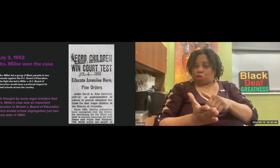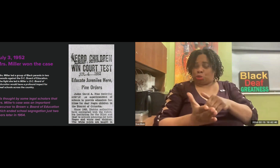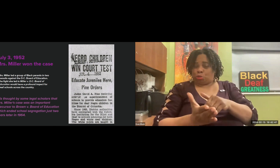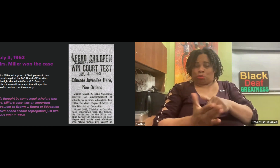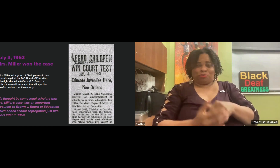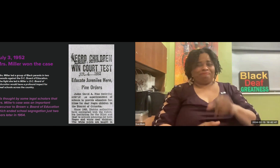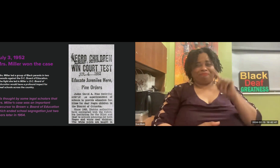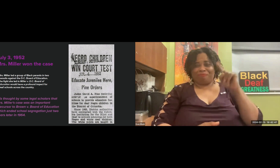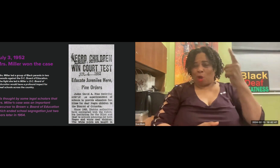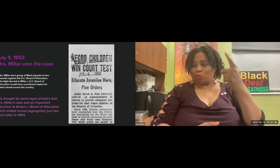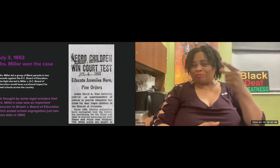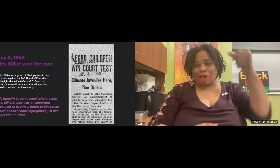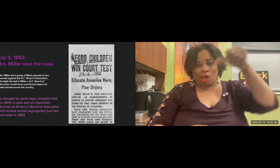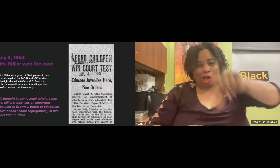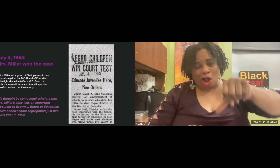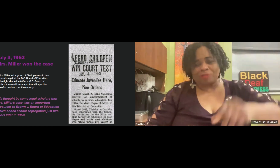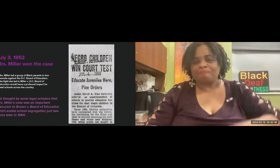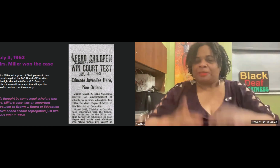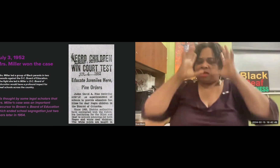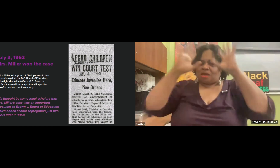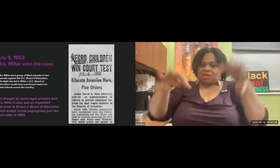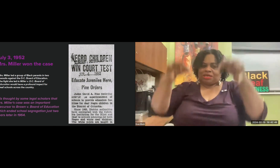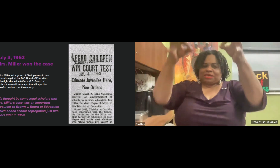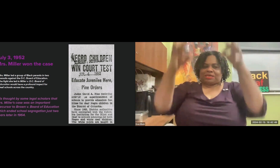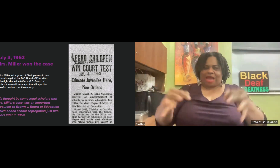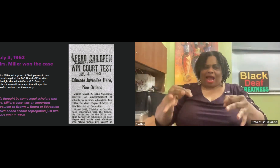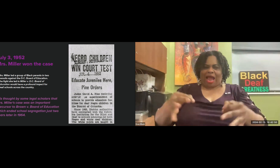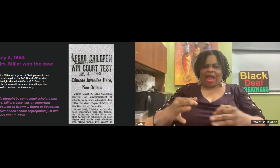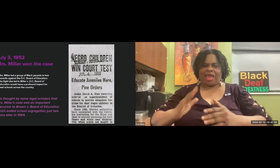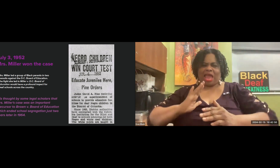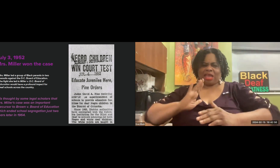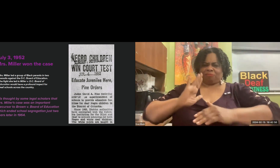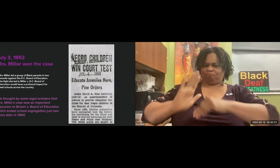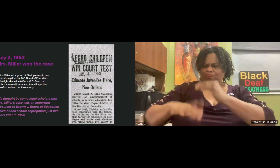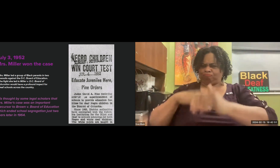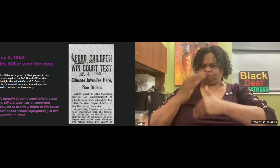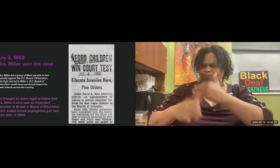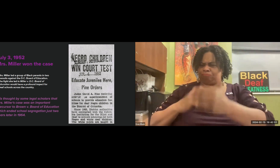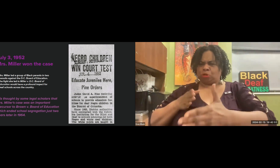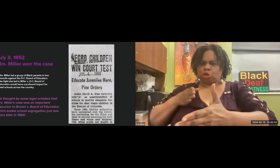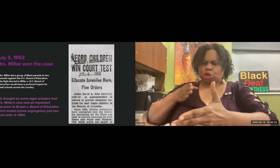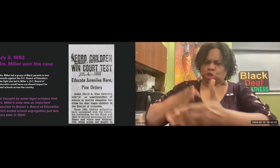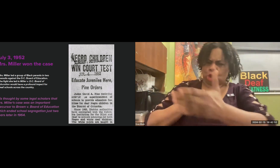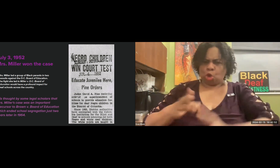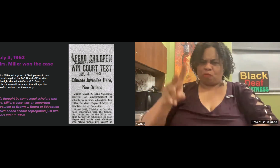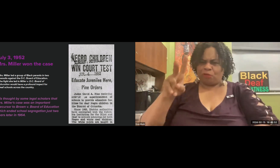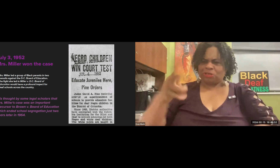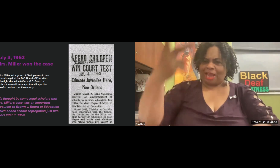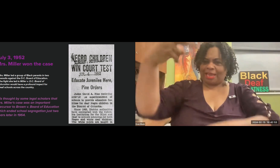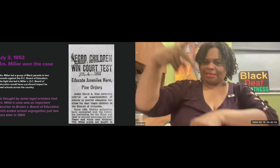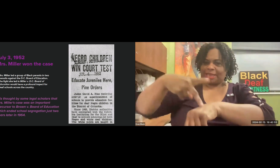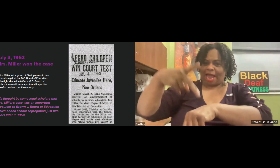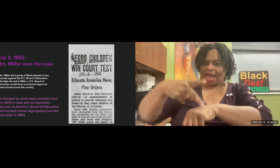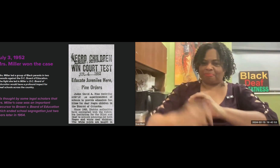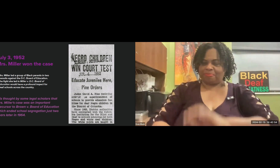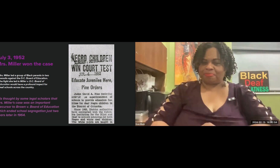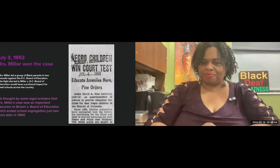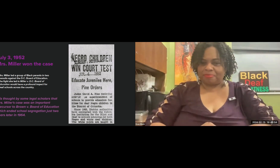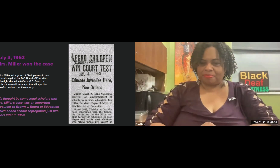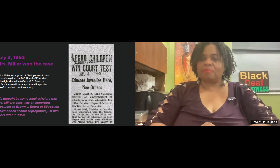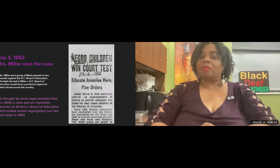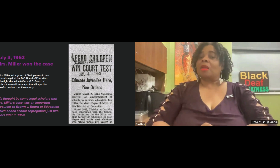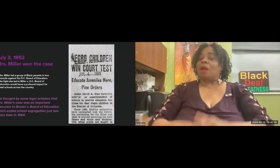So as time went on, that first lawsuit, as I said, failed. They decided to move forward with